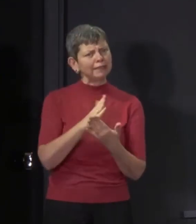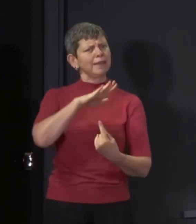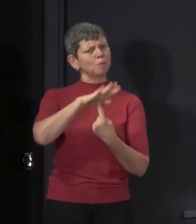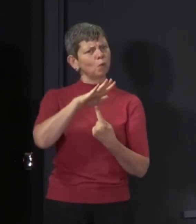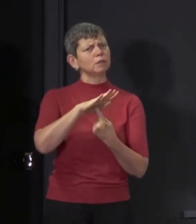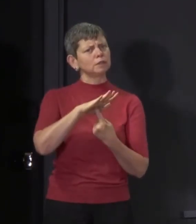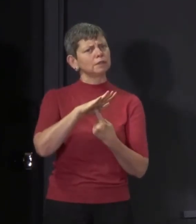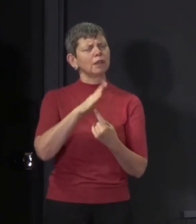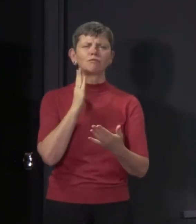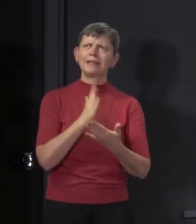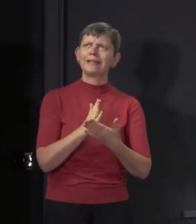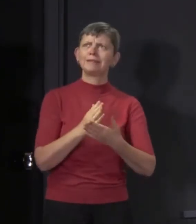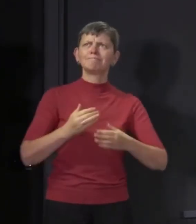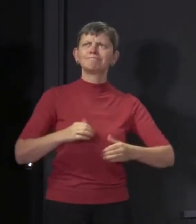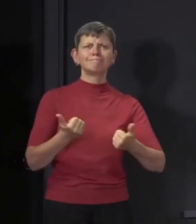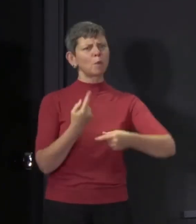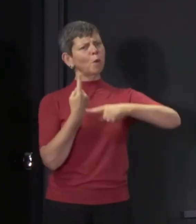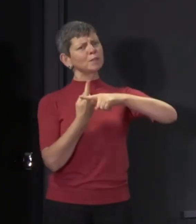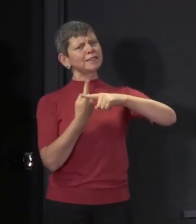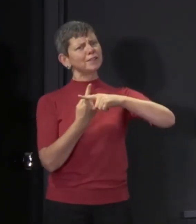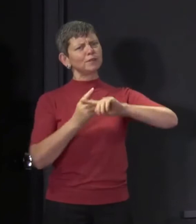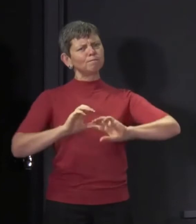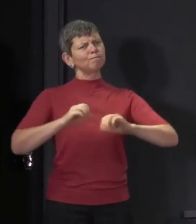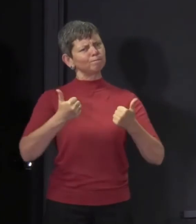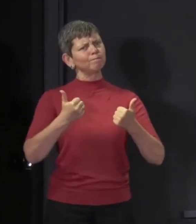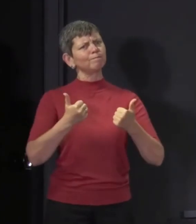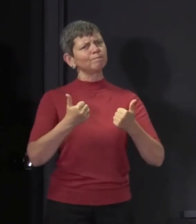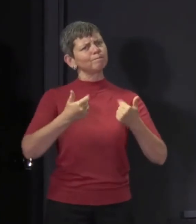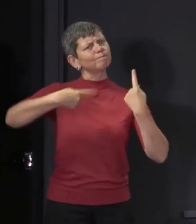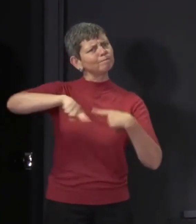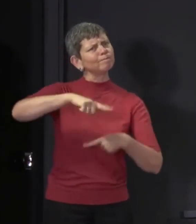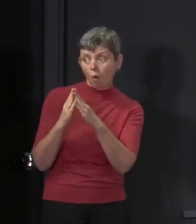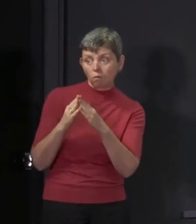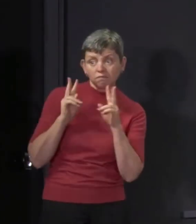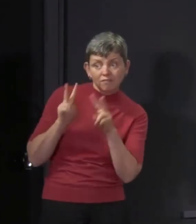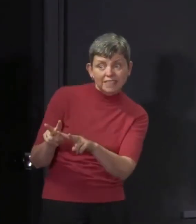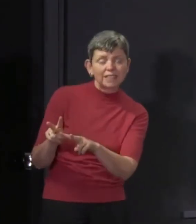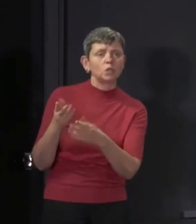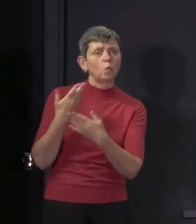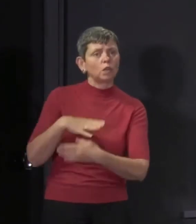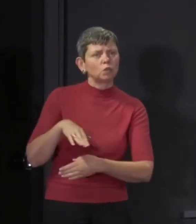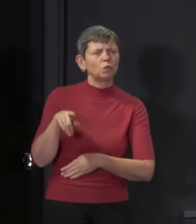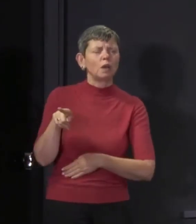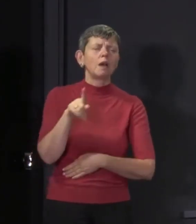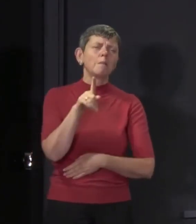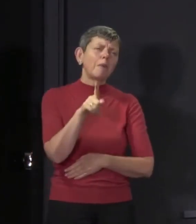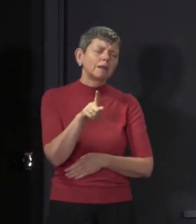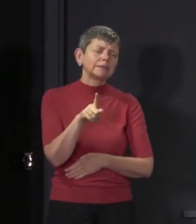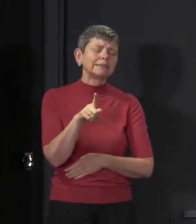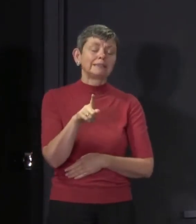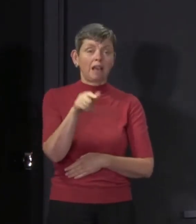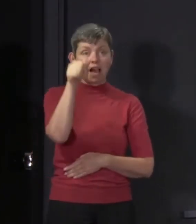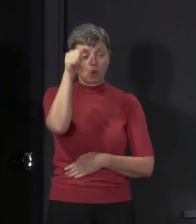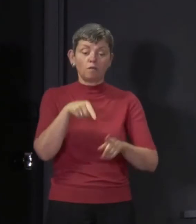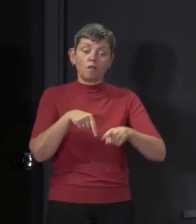important and something positive in this difficult period for all of us to mark and reflect on. I also know that for football fans, and this weekend